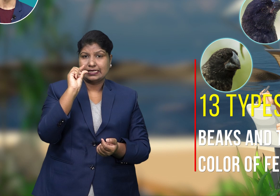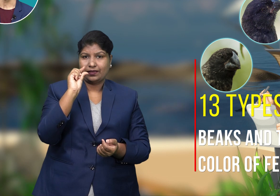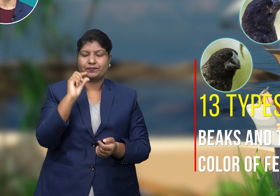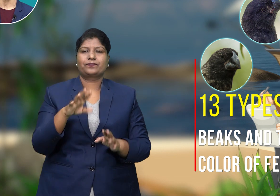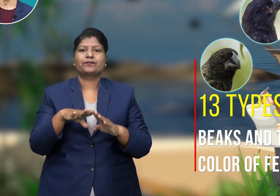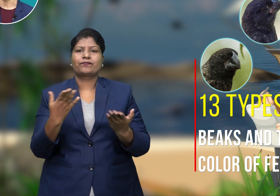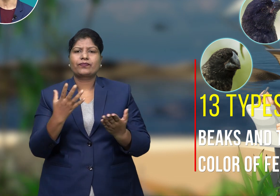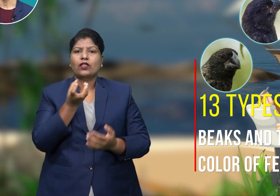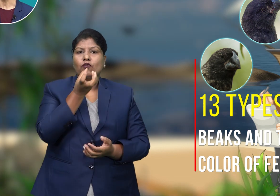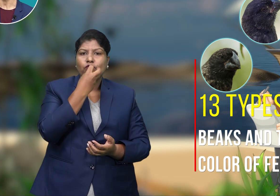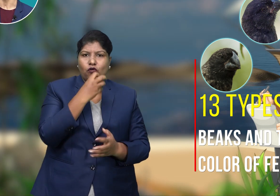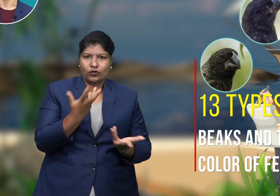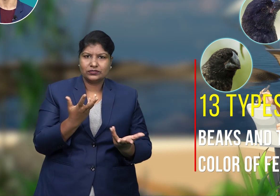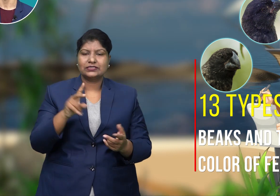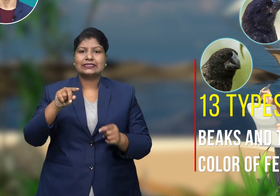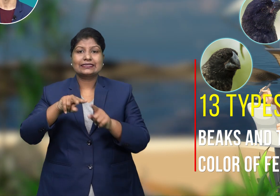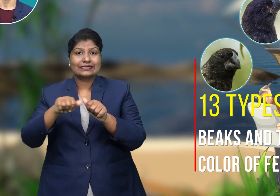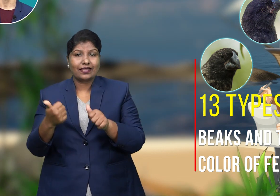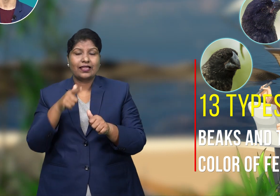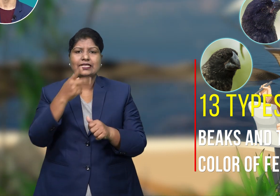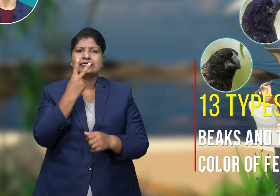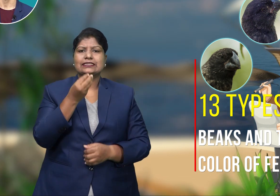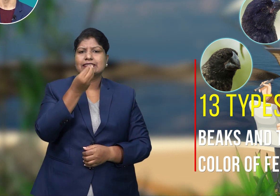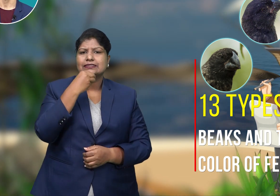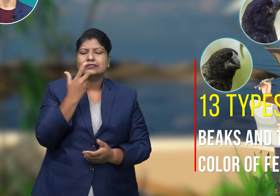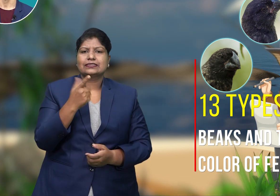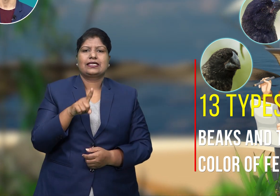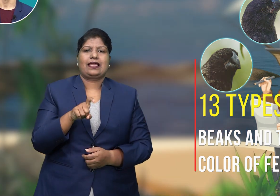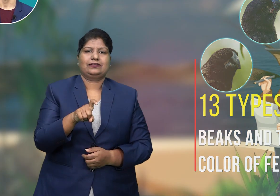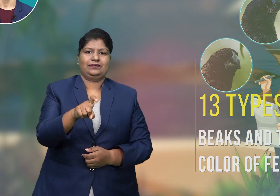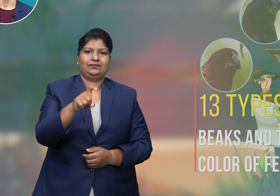fruits and others eat insects.